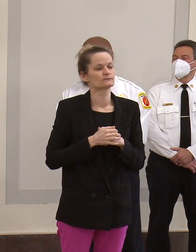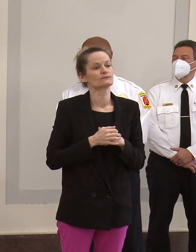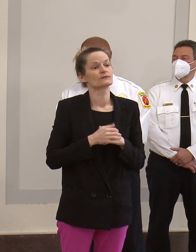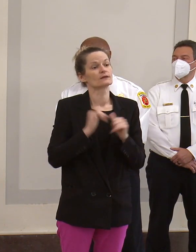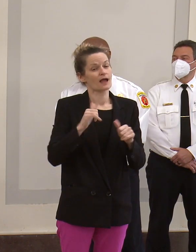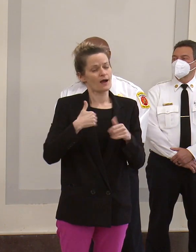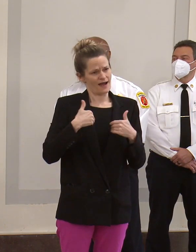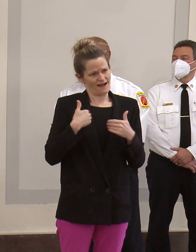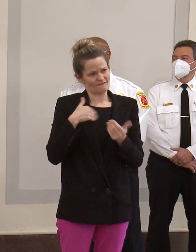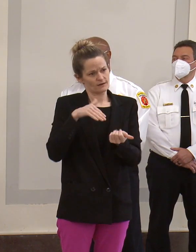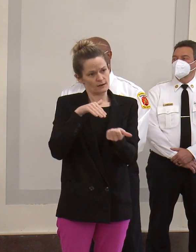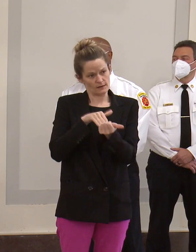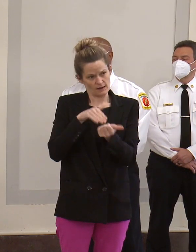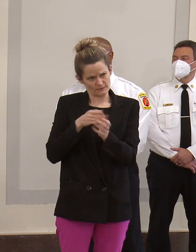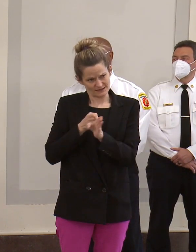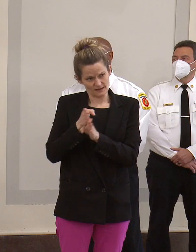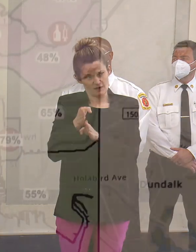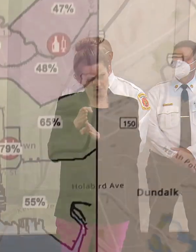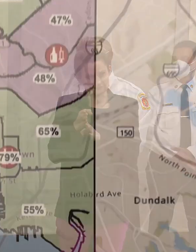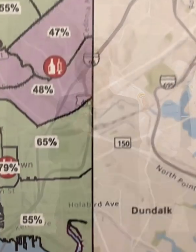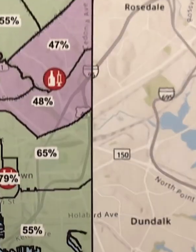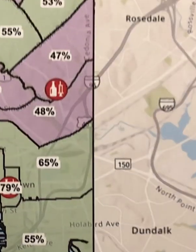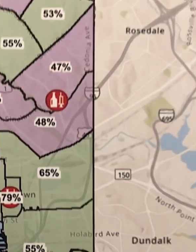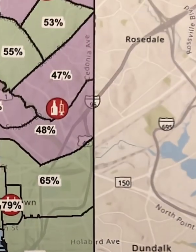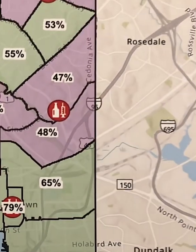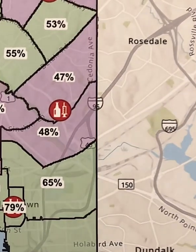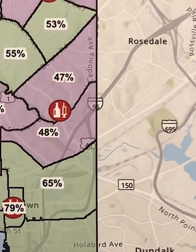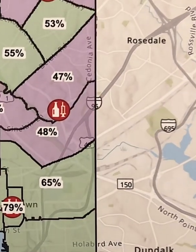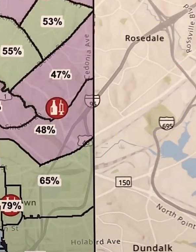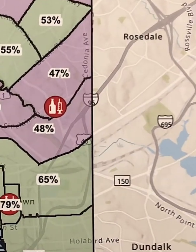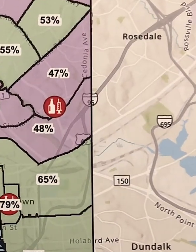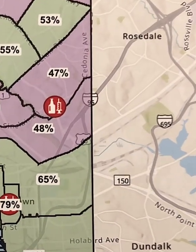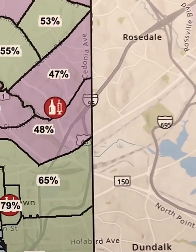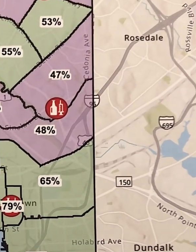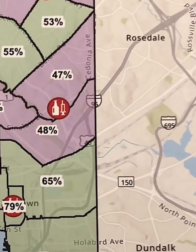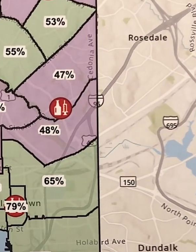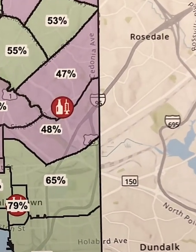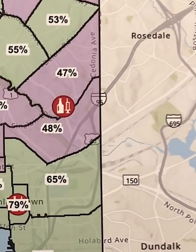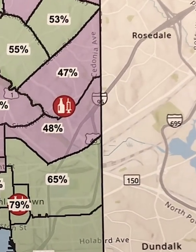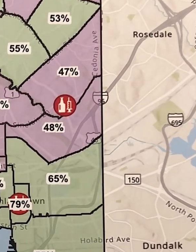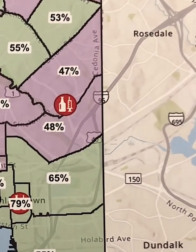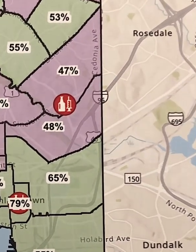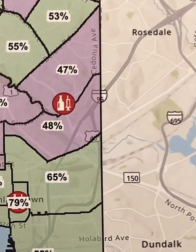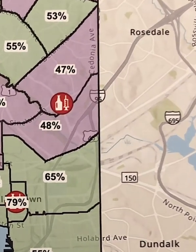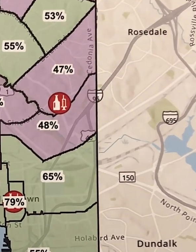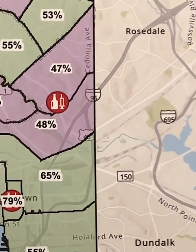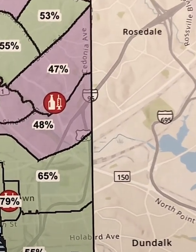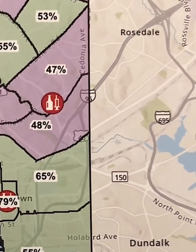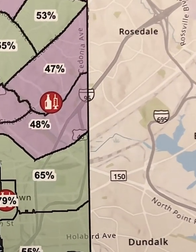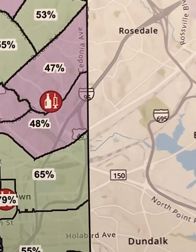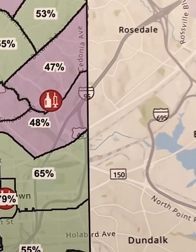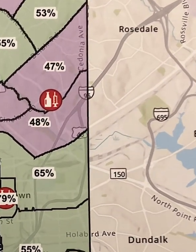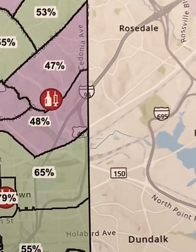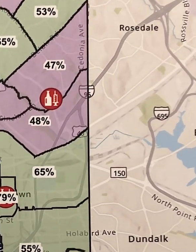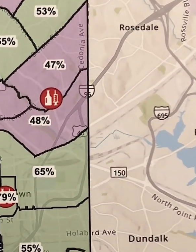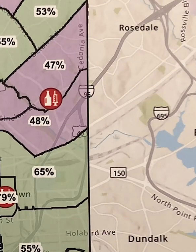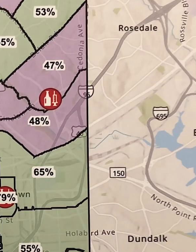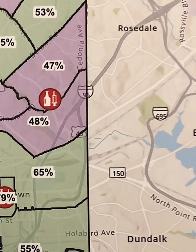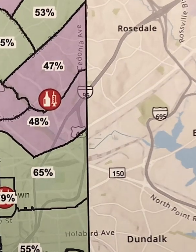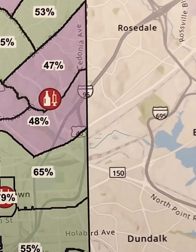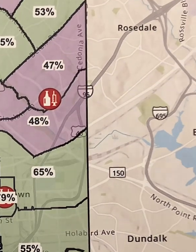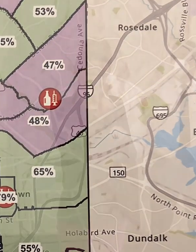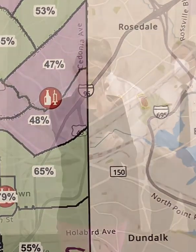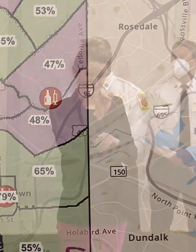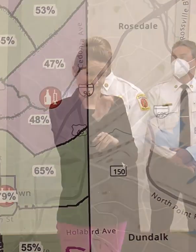COVID vaccine coverage map to now detail rates of vaccination across the city via CSA.